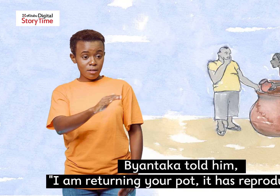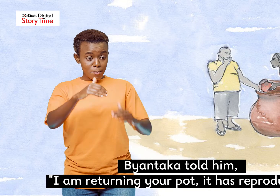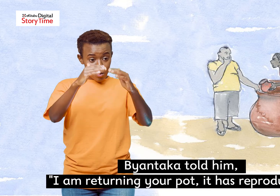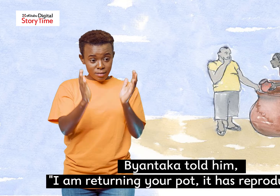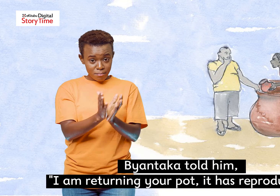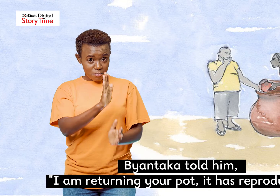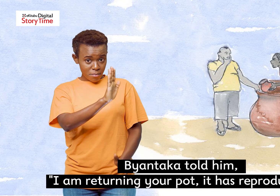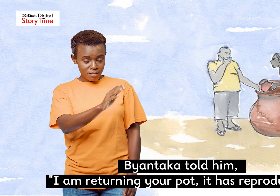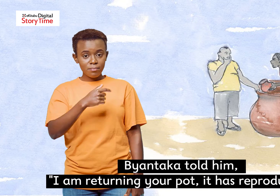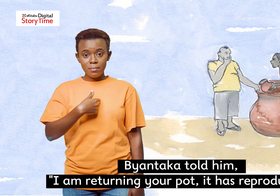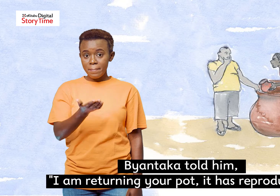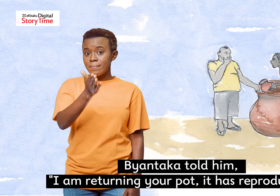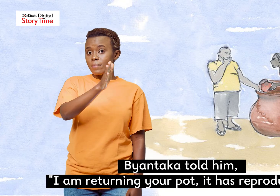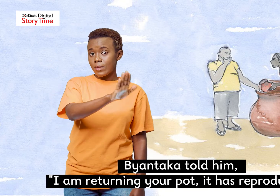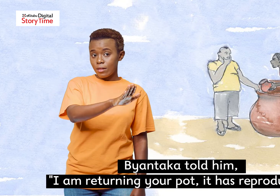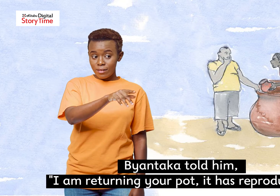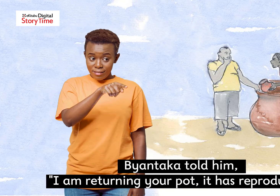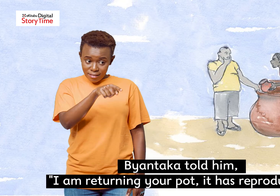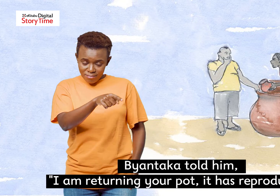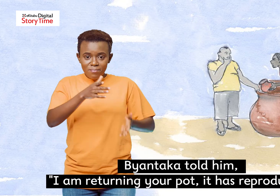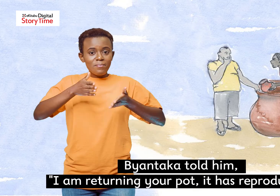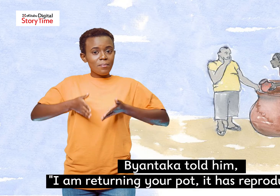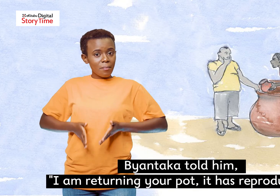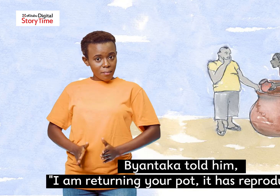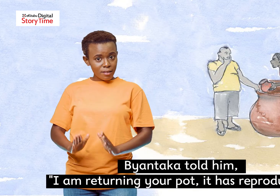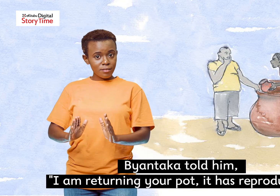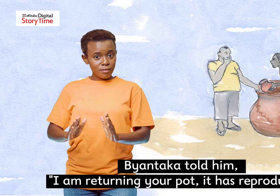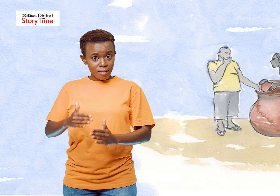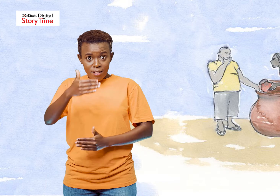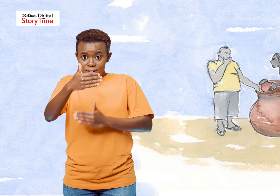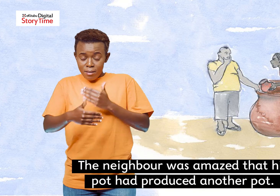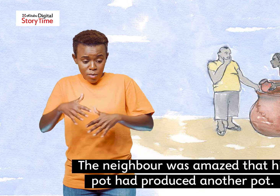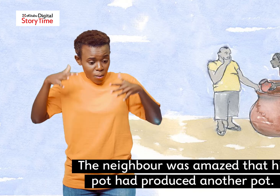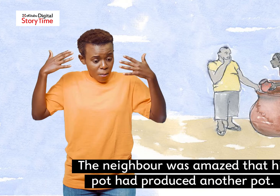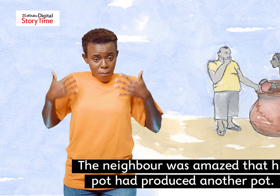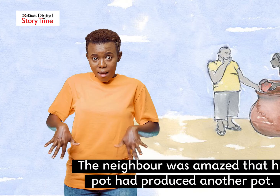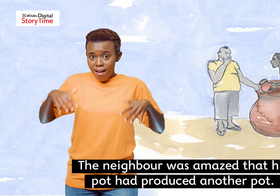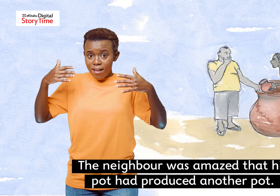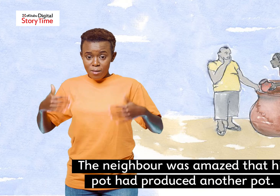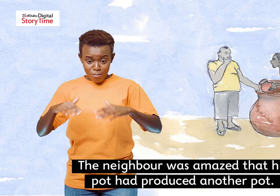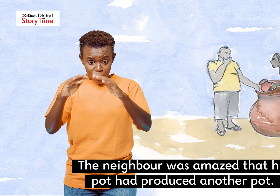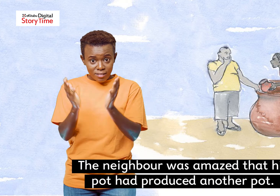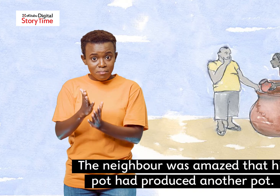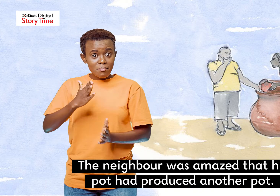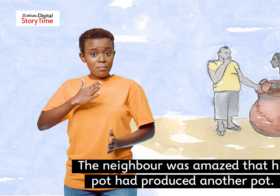Biantaka told him, "I am returning your pot. It has reproduced." The neighbor